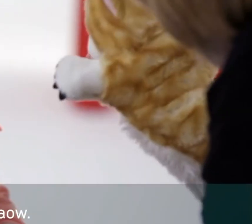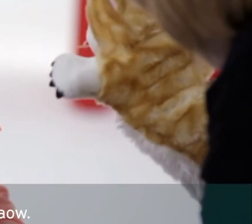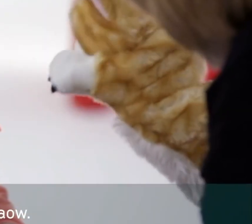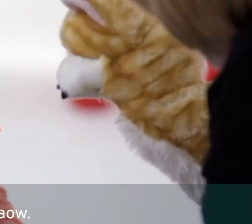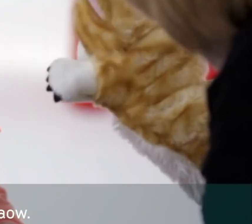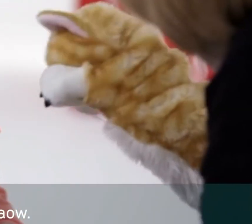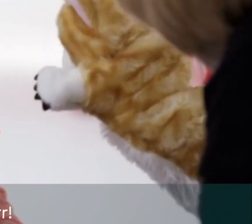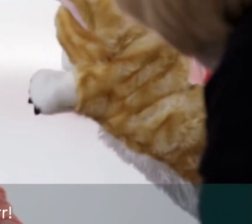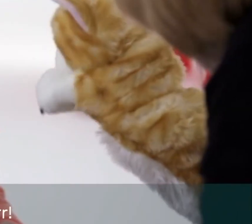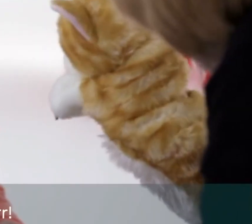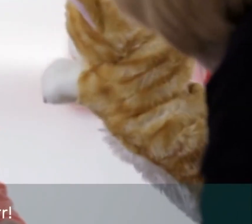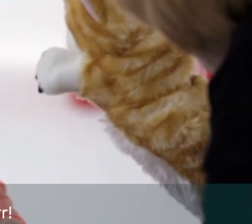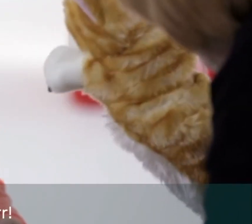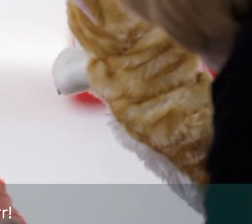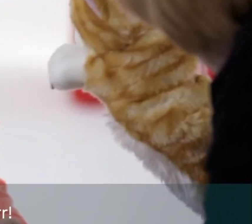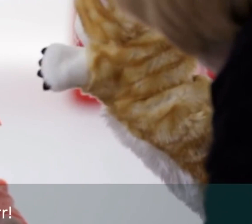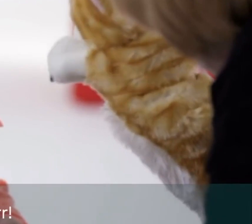Meow, meow.